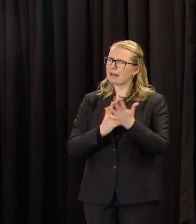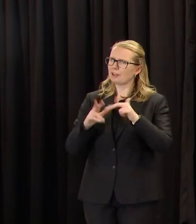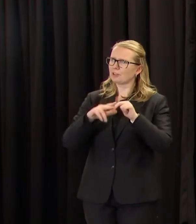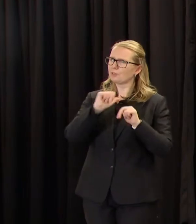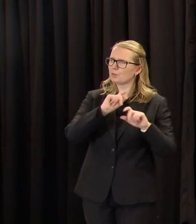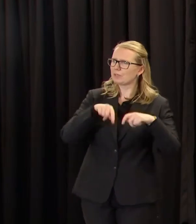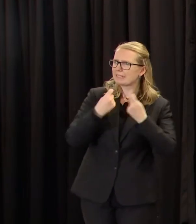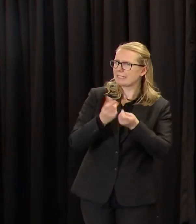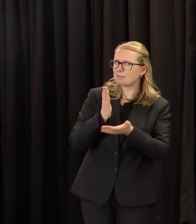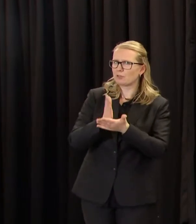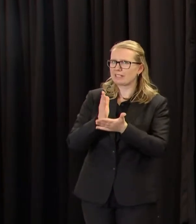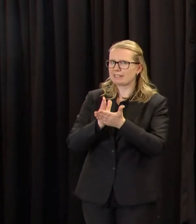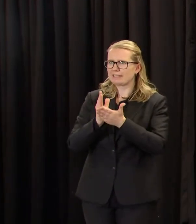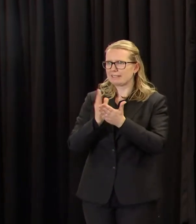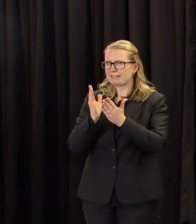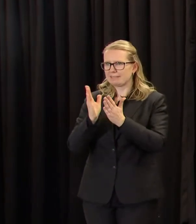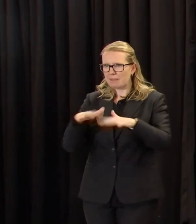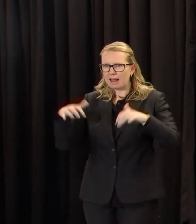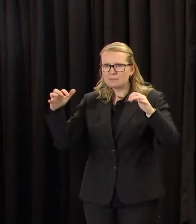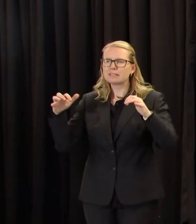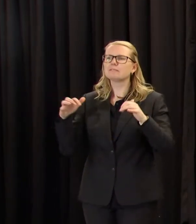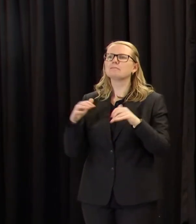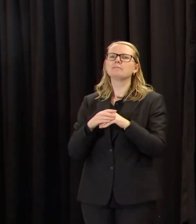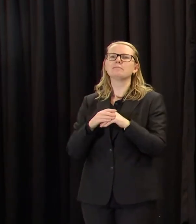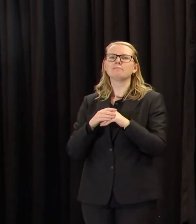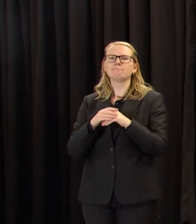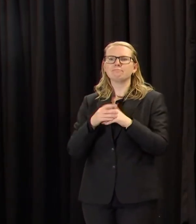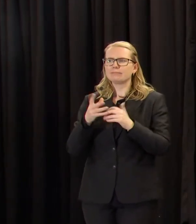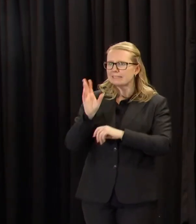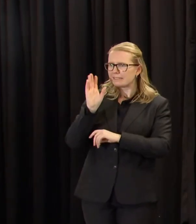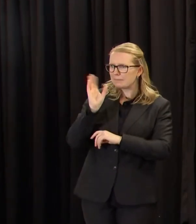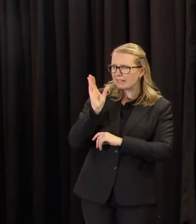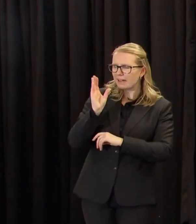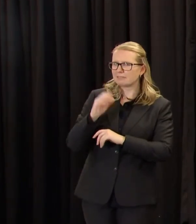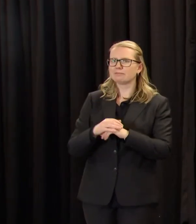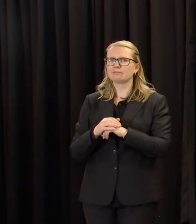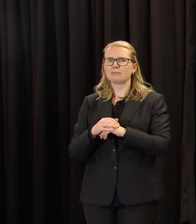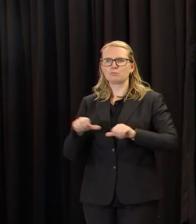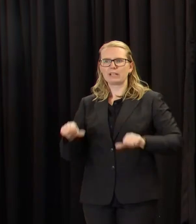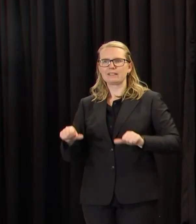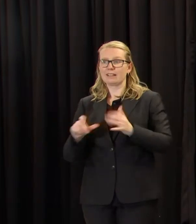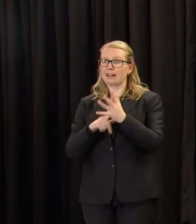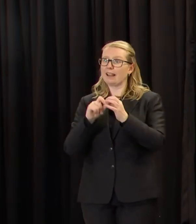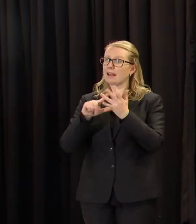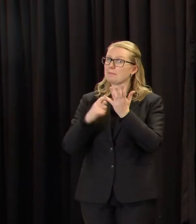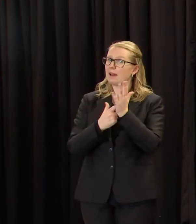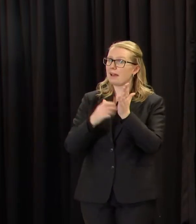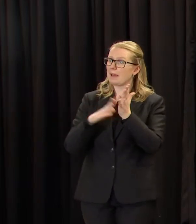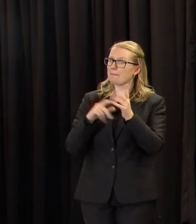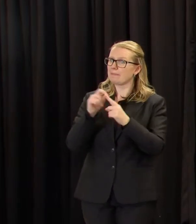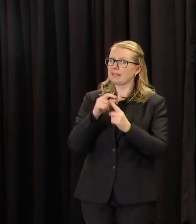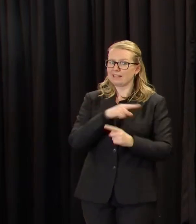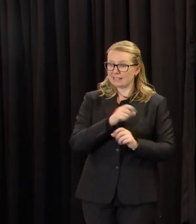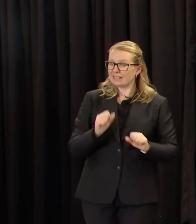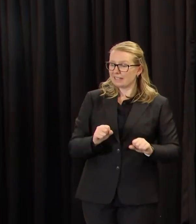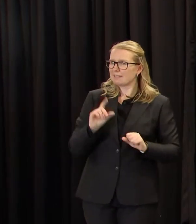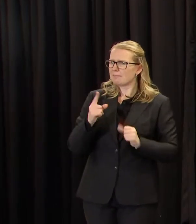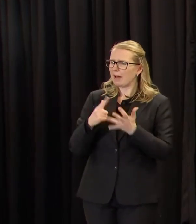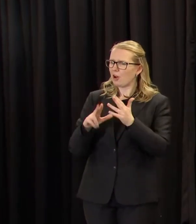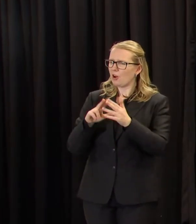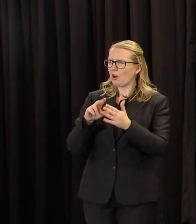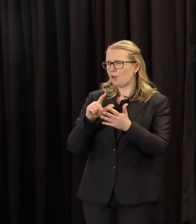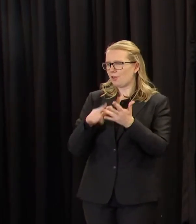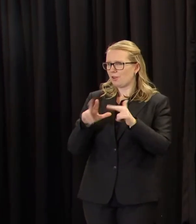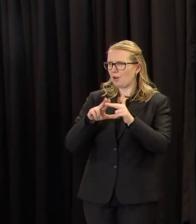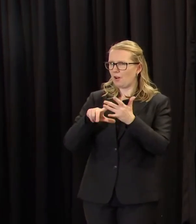of the day, regardless, they're the Speaker and they're the President, but they're Labor MPs. They're Labor MPs, but they're officers of the Parliament, and they work with the